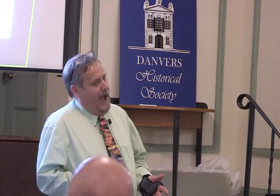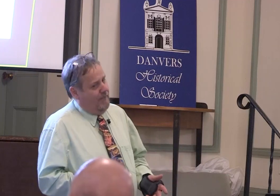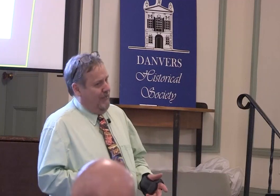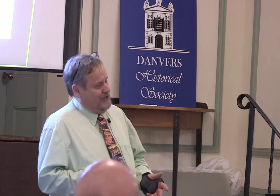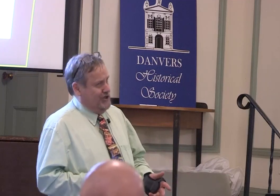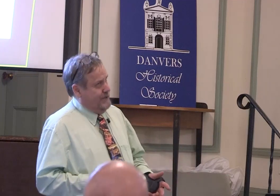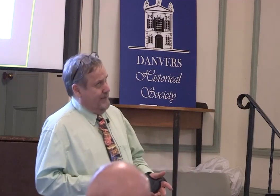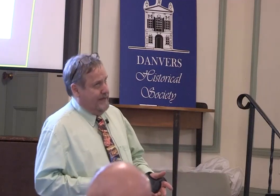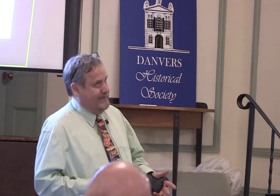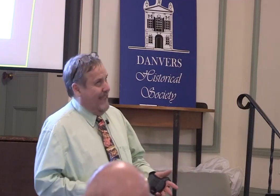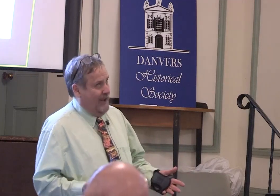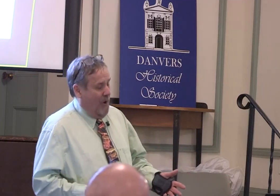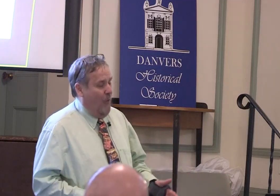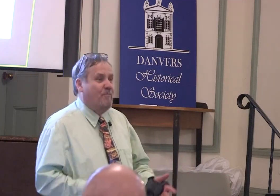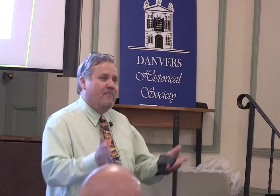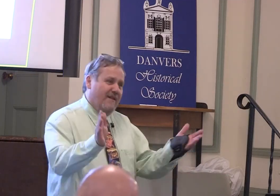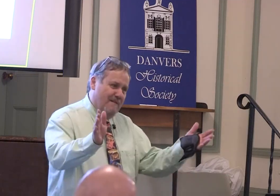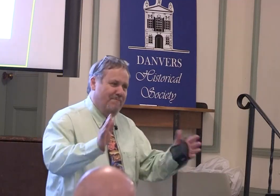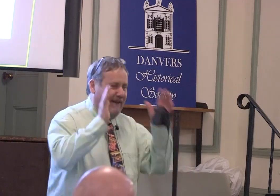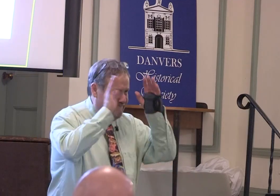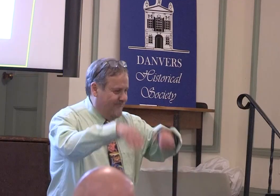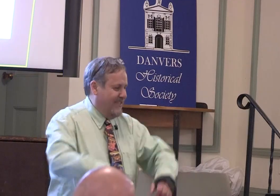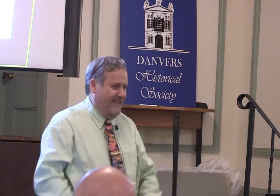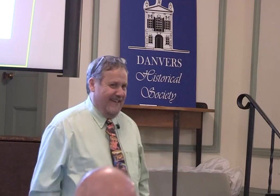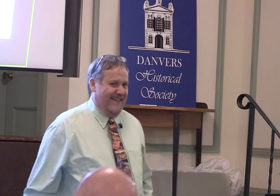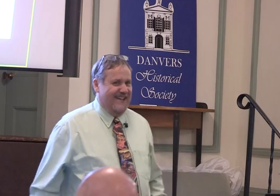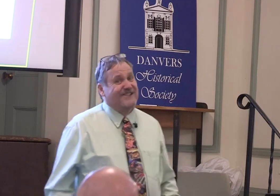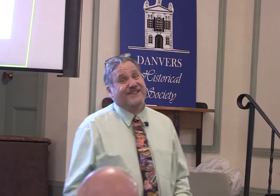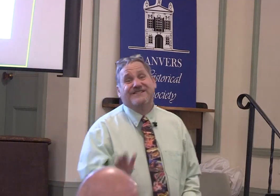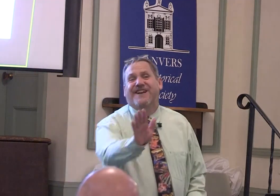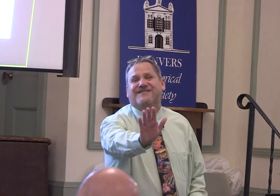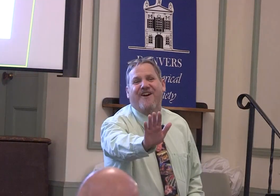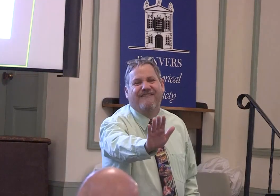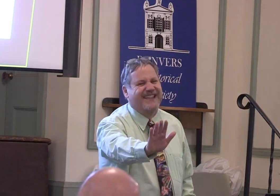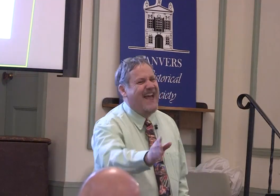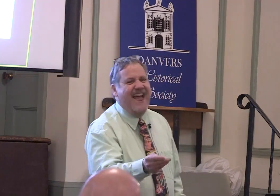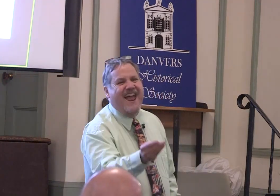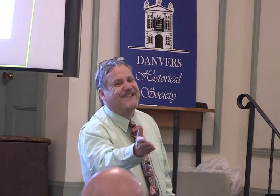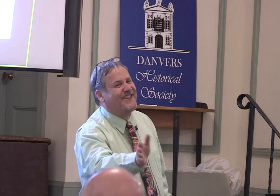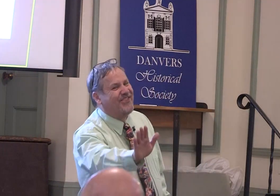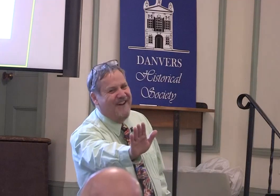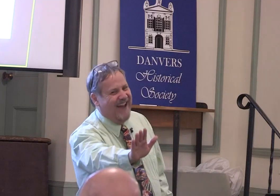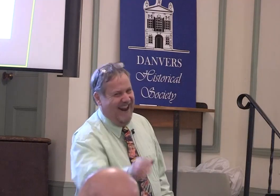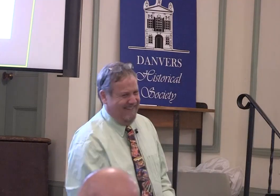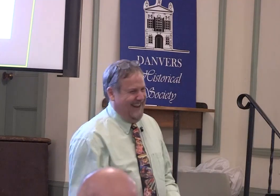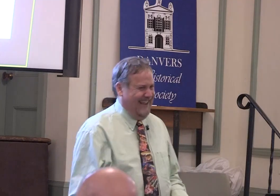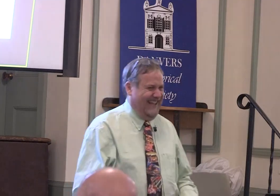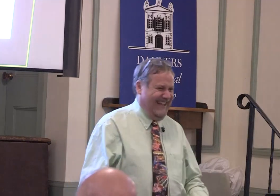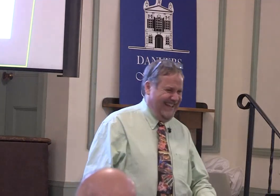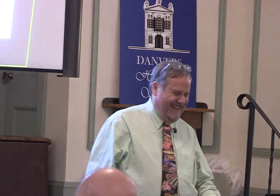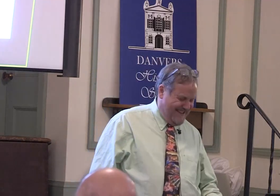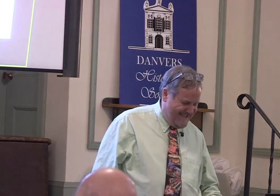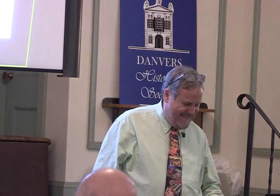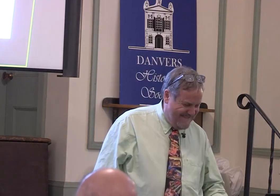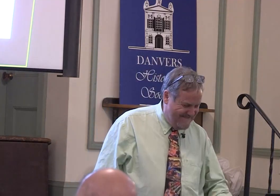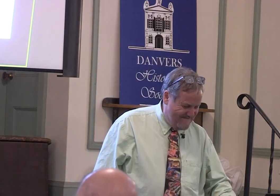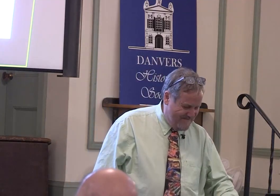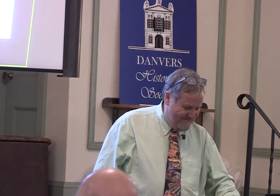company car, but the gym keeps saying no. But, so I had to do it.